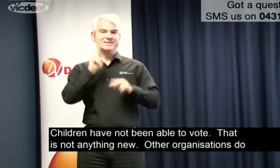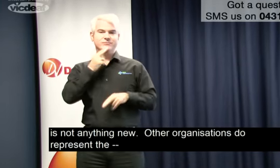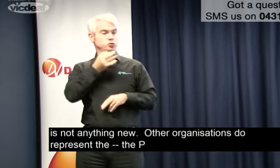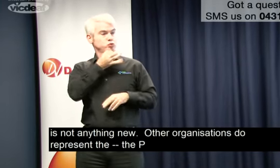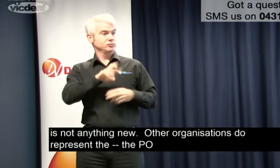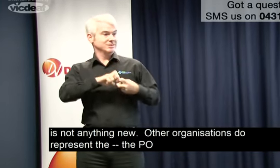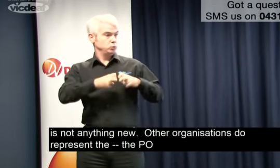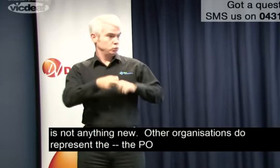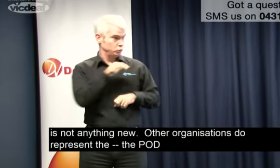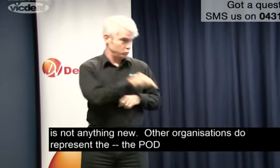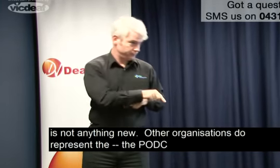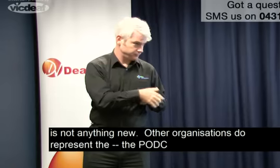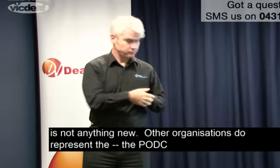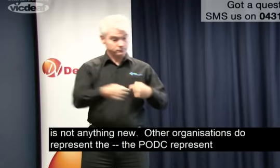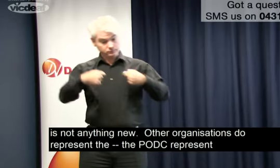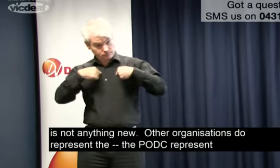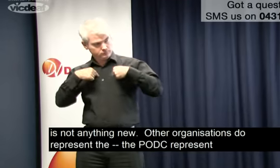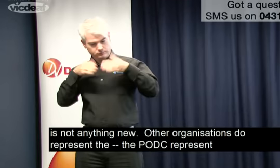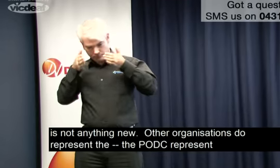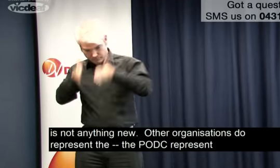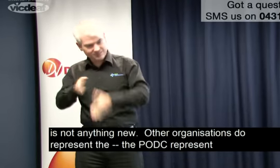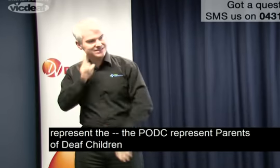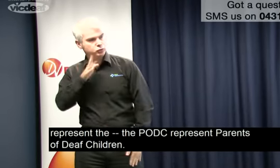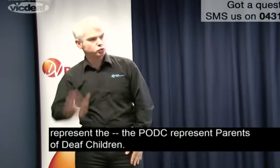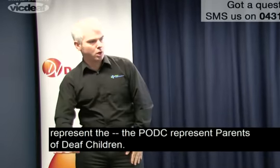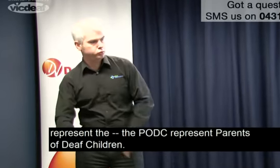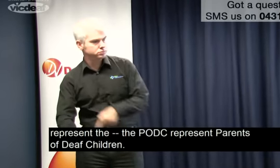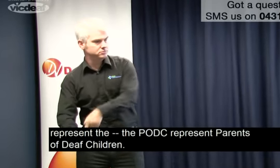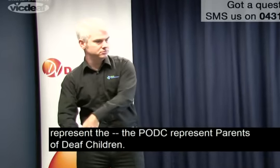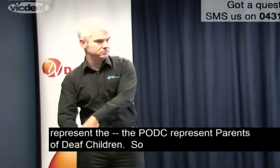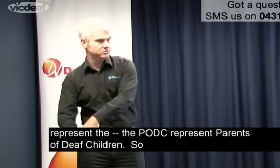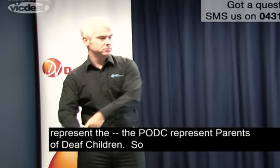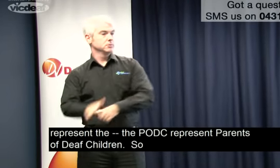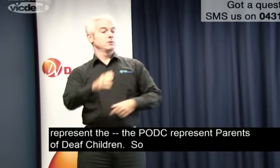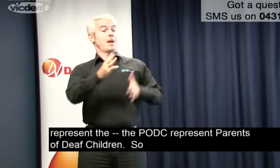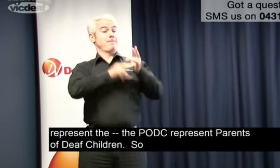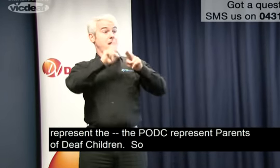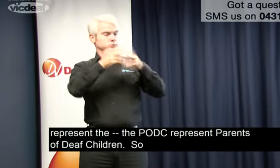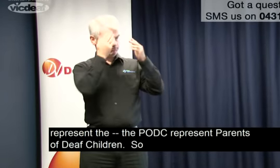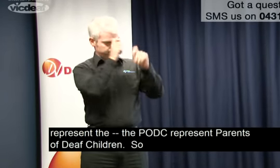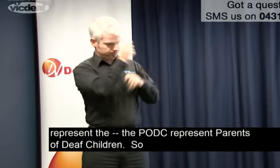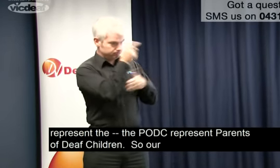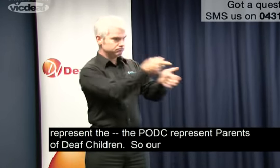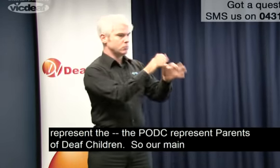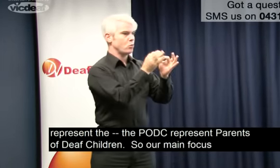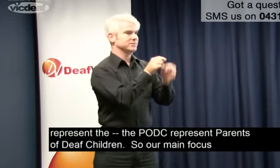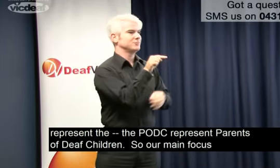them on issues around being parents of deaf children. So our main focus is the deaf child,